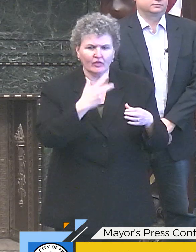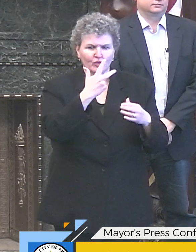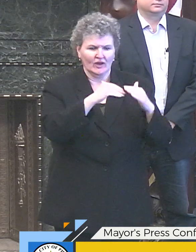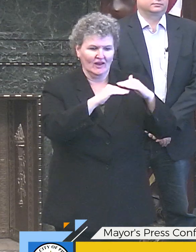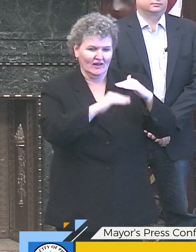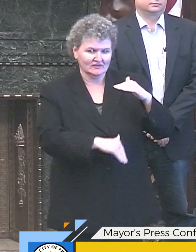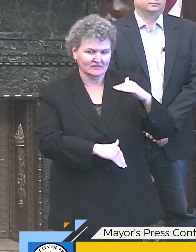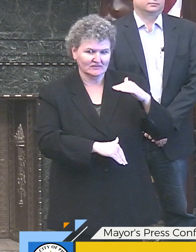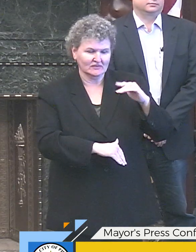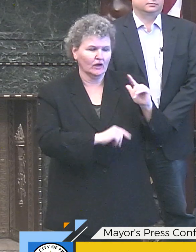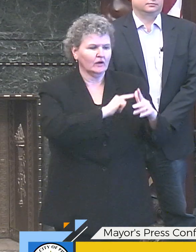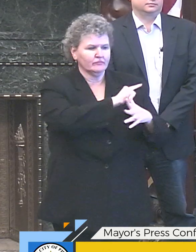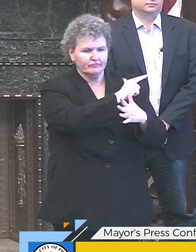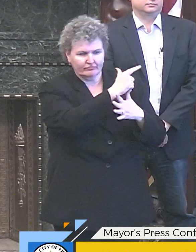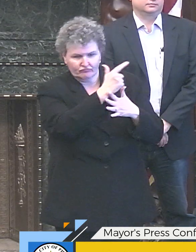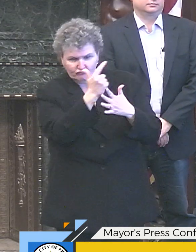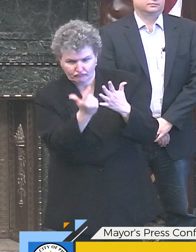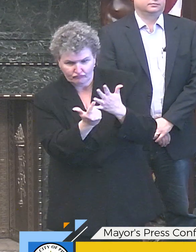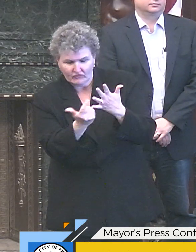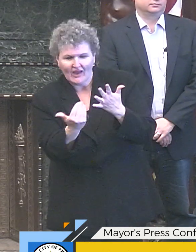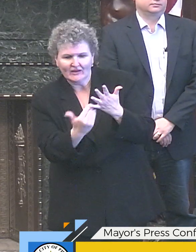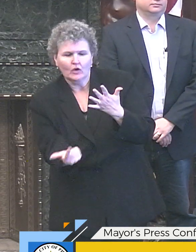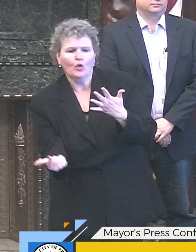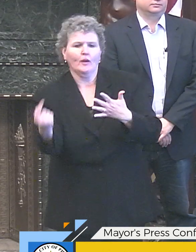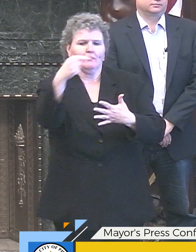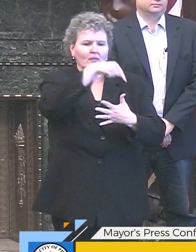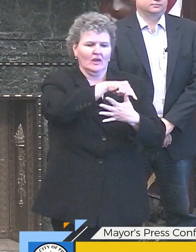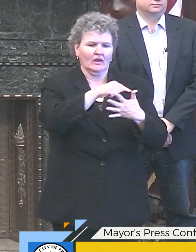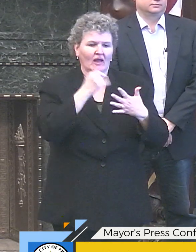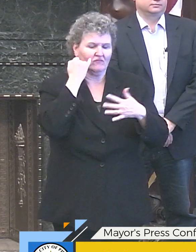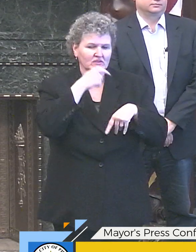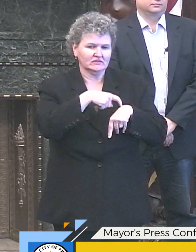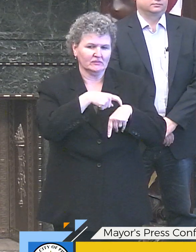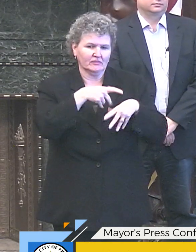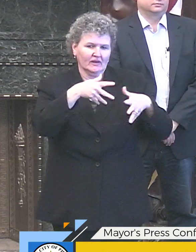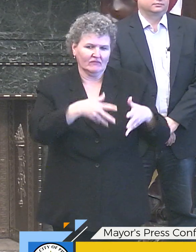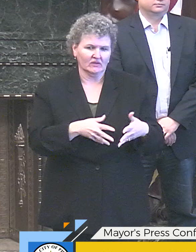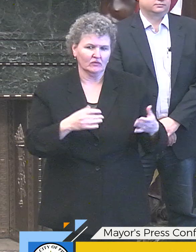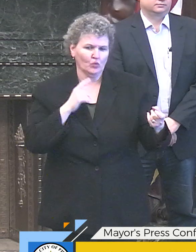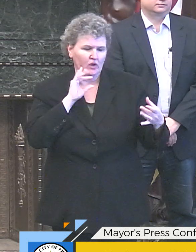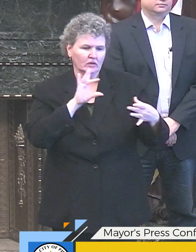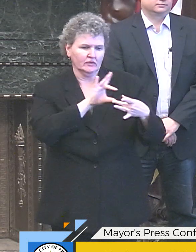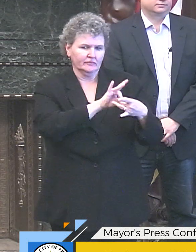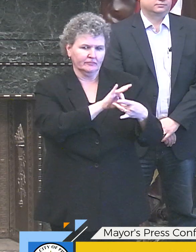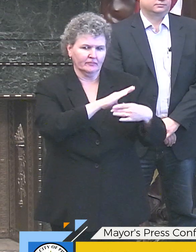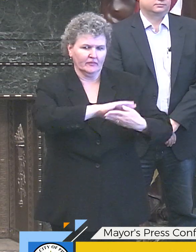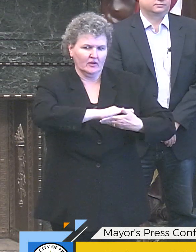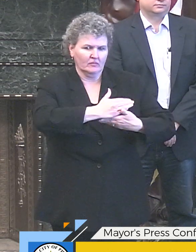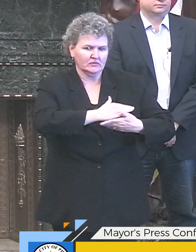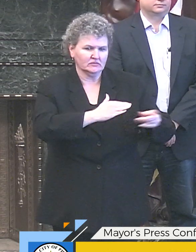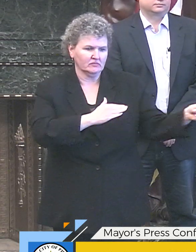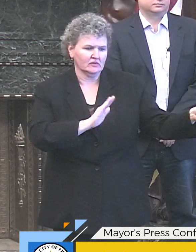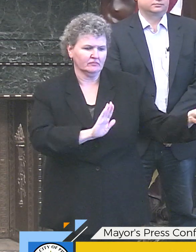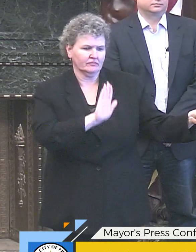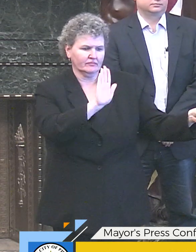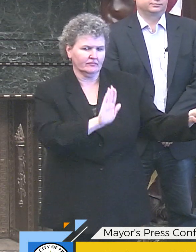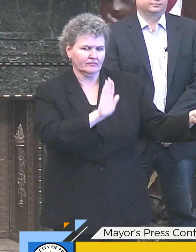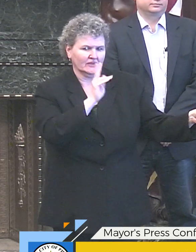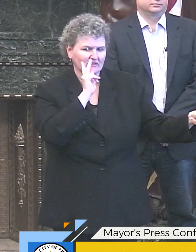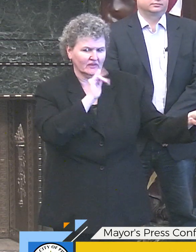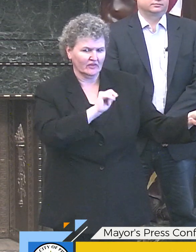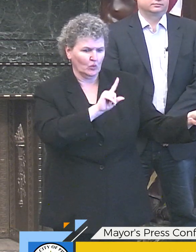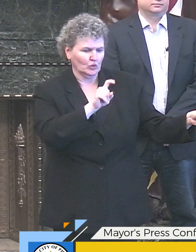if time permits. So for those logged in today, please use the raise your hand feature, and that can be found under